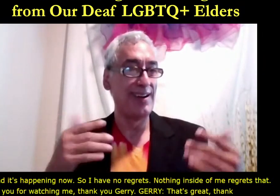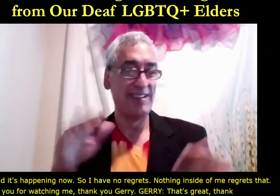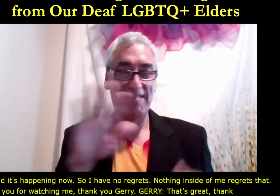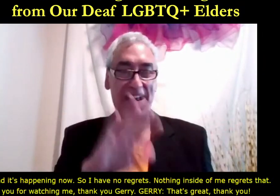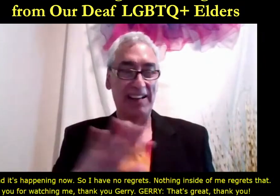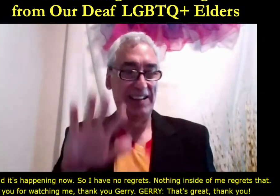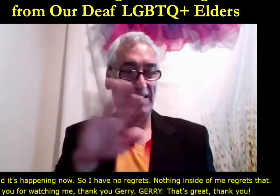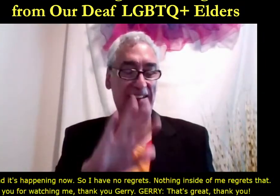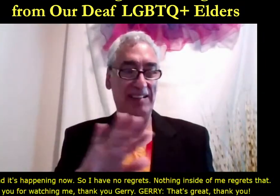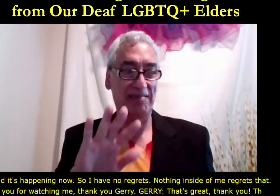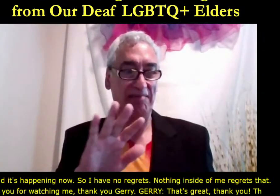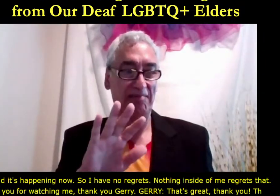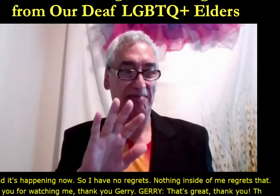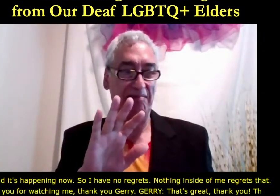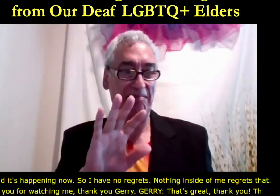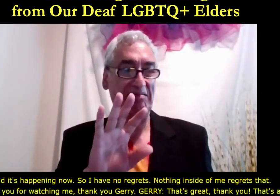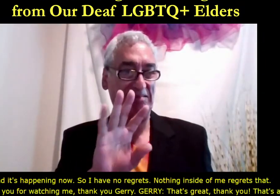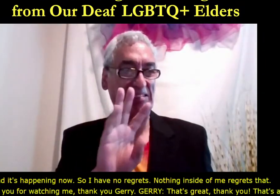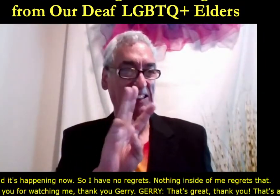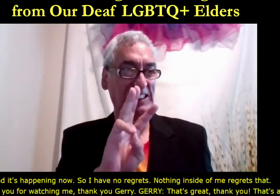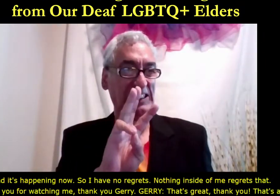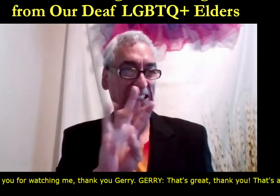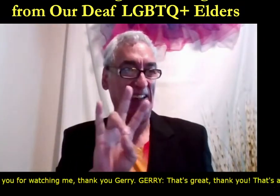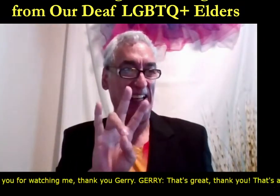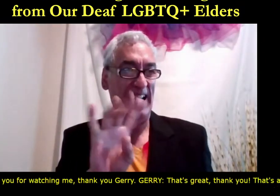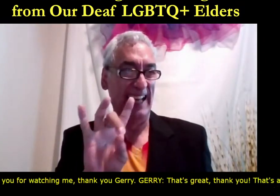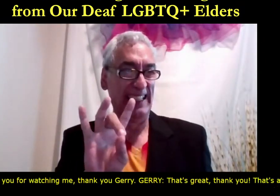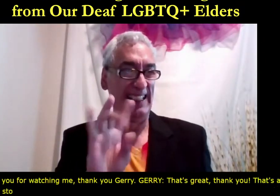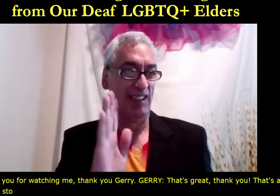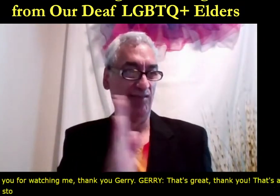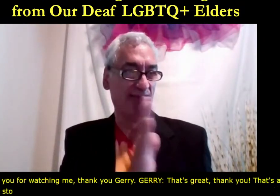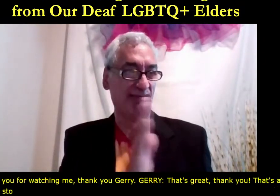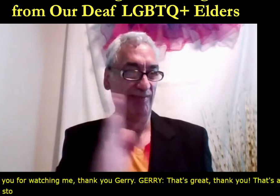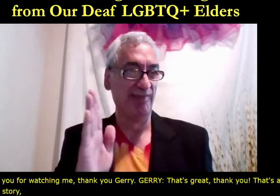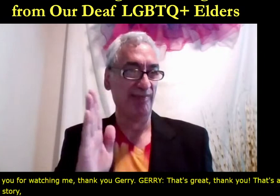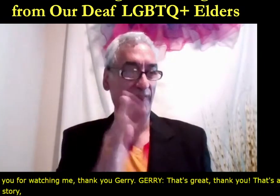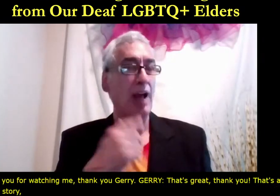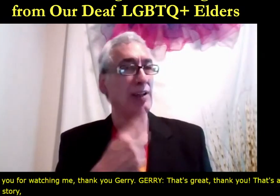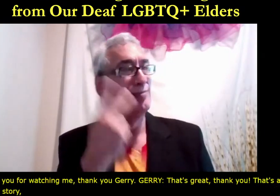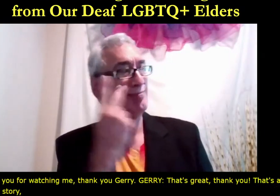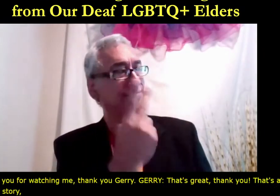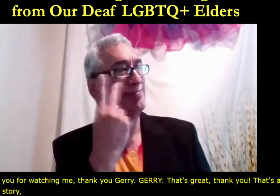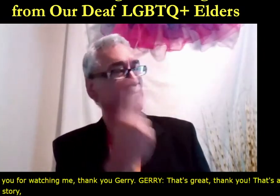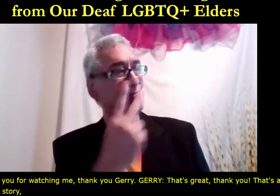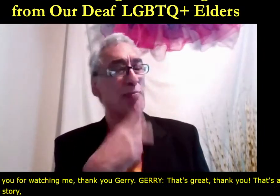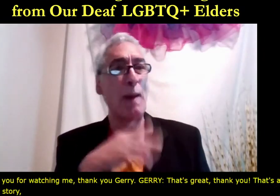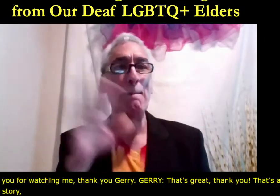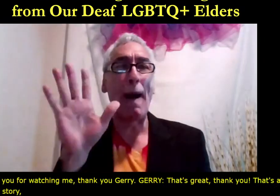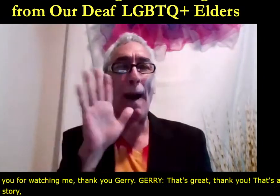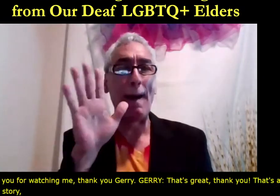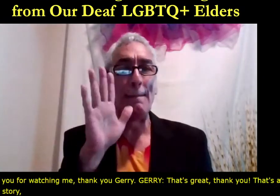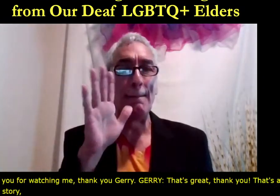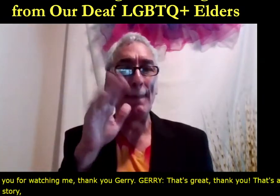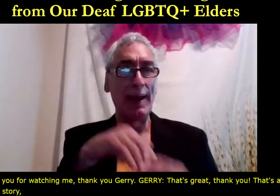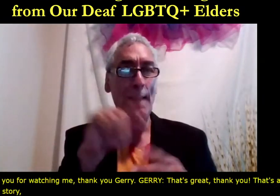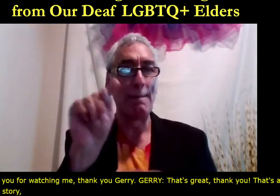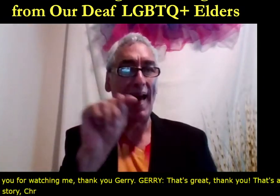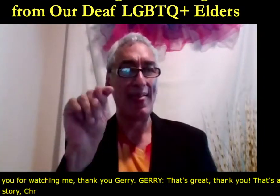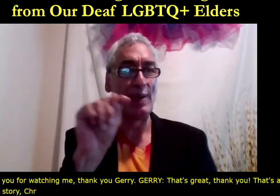i remember i when i was younger i was probably six seven maybe eight um i would i saw